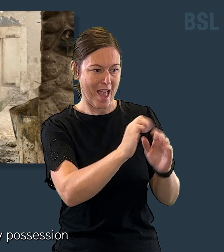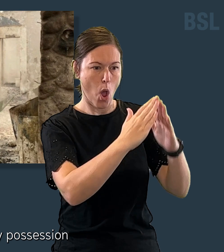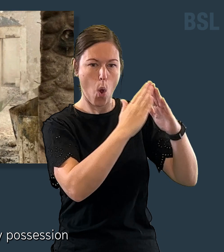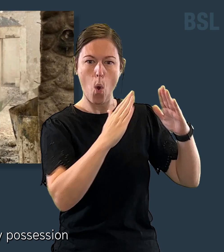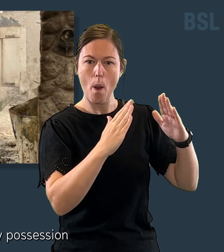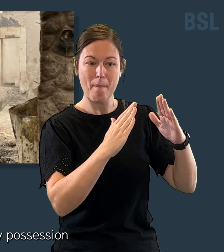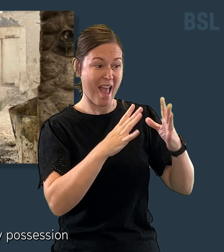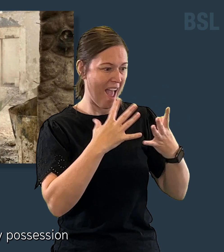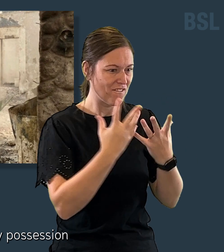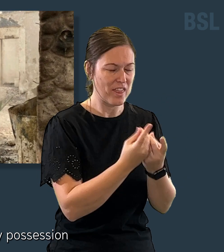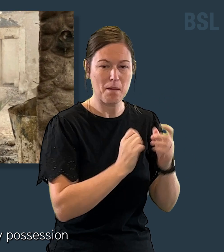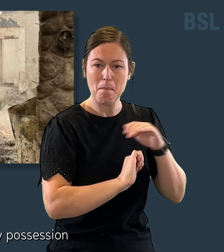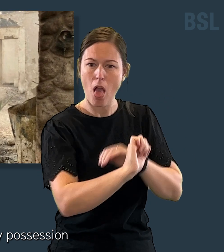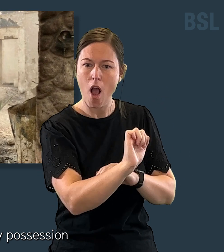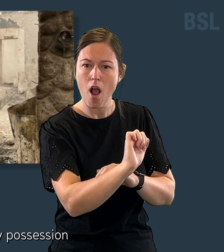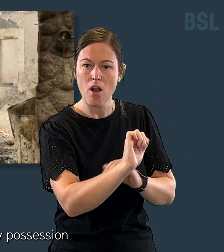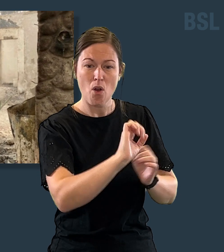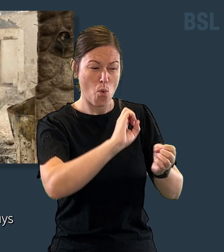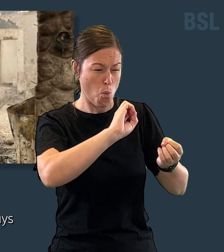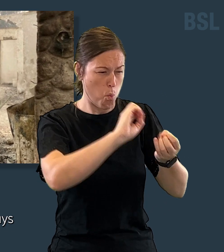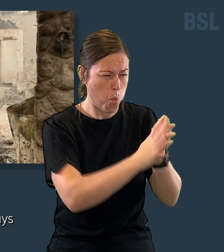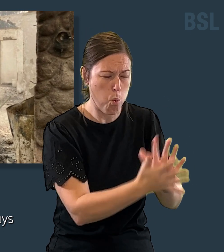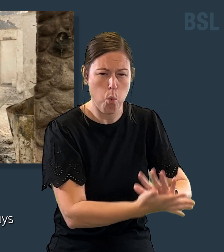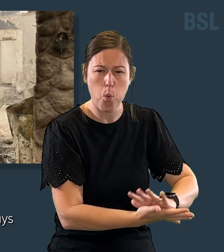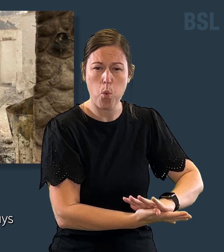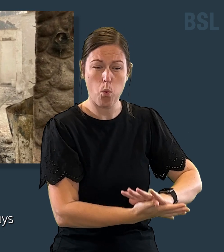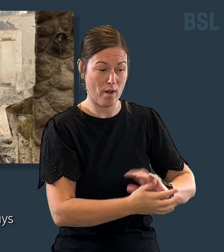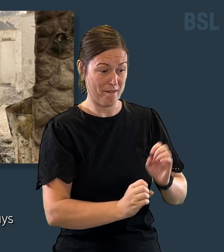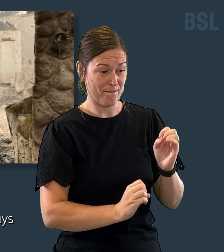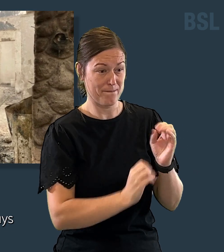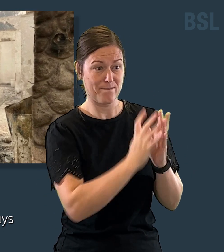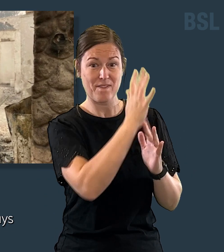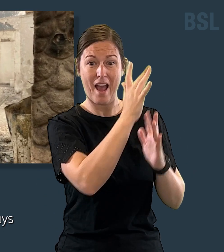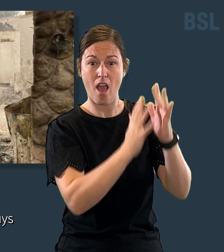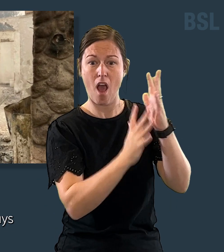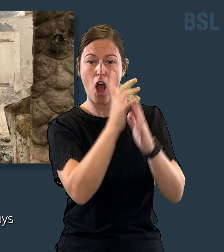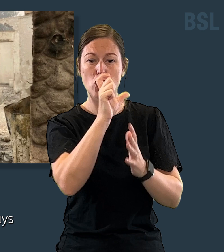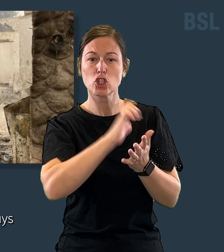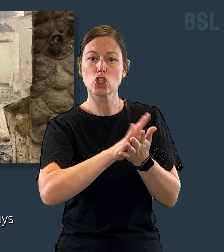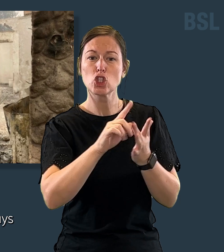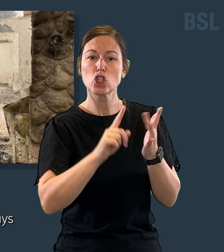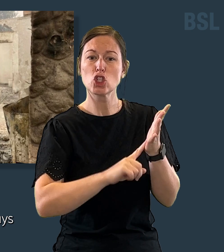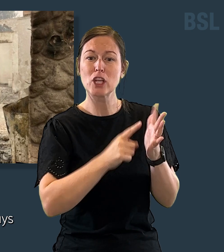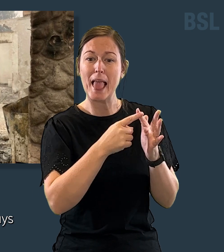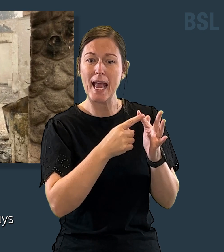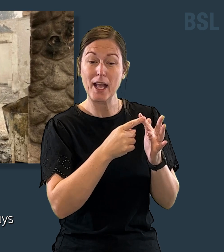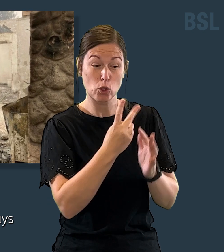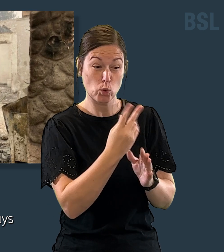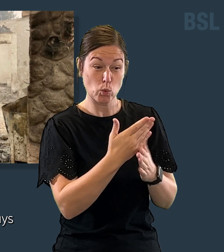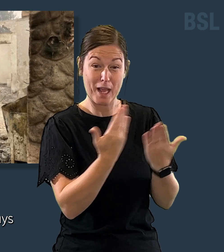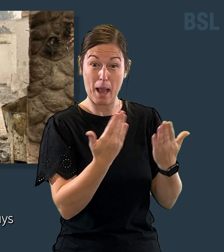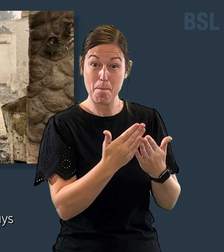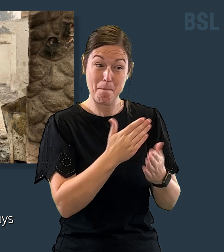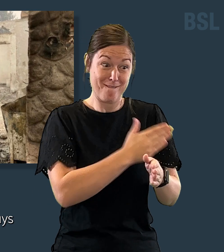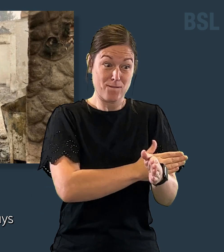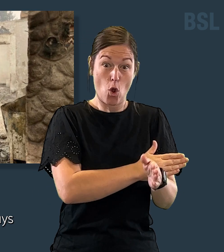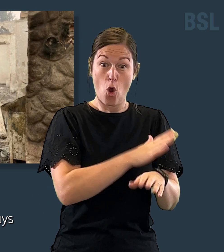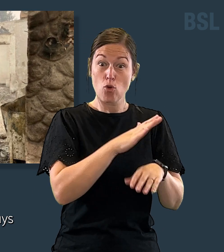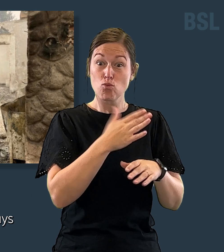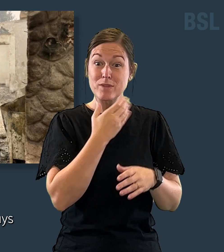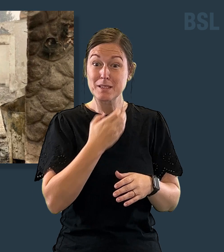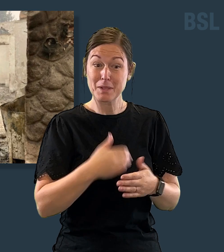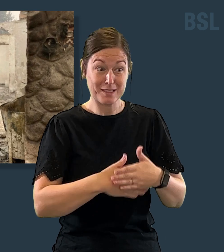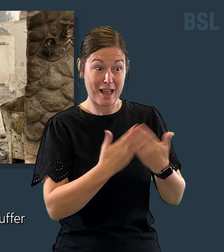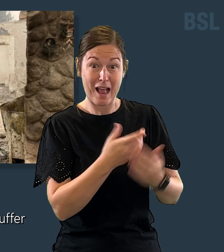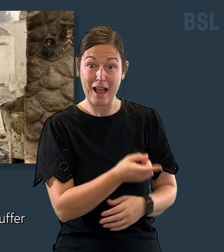lost their homes and every possession during fires in Chile just two days before Christmas in 2022.